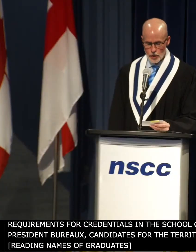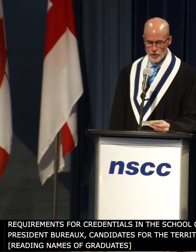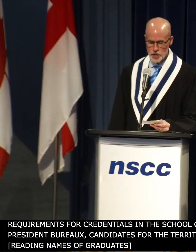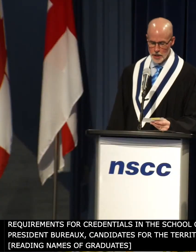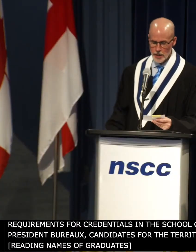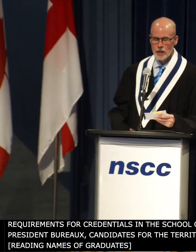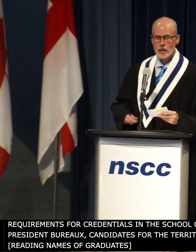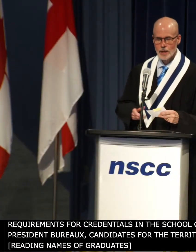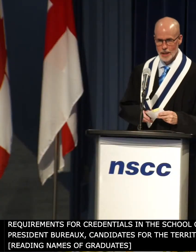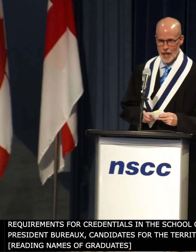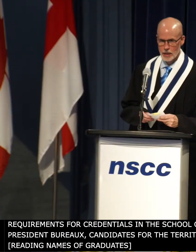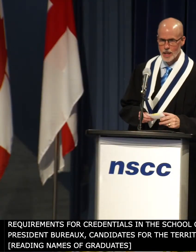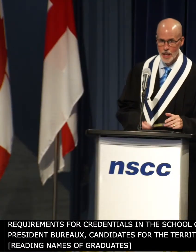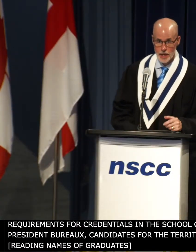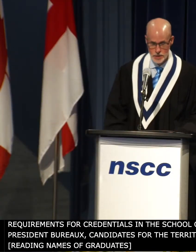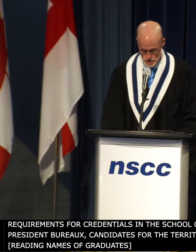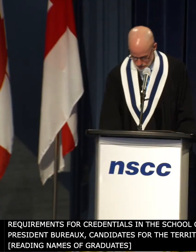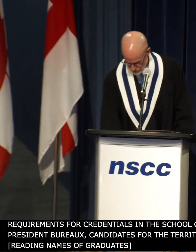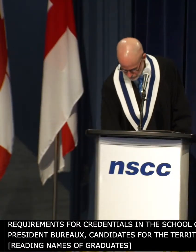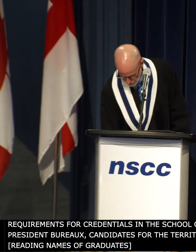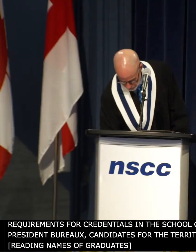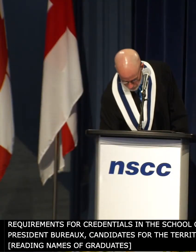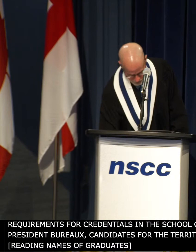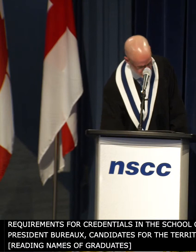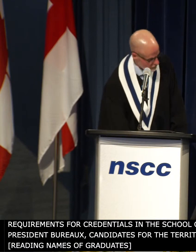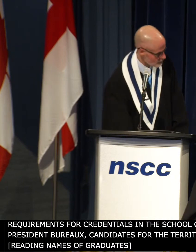Anastasia Riche Clays.